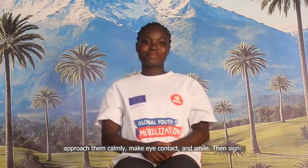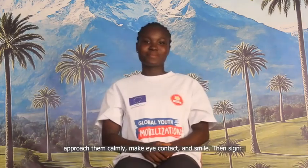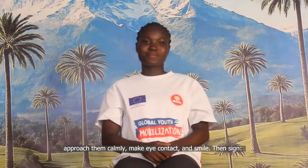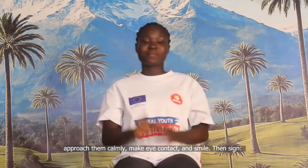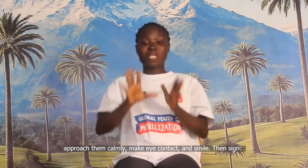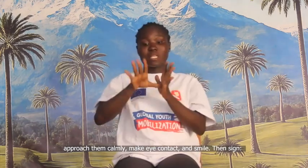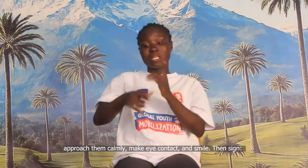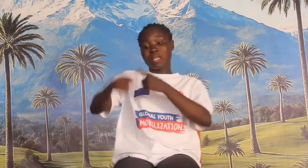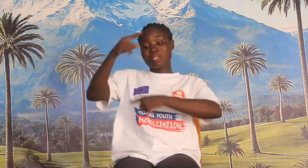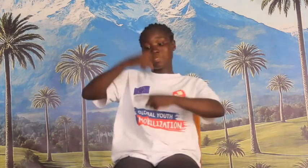Then sign.